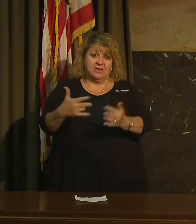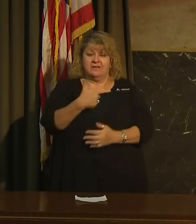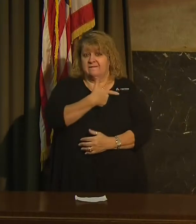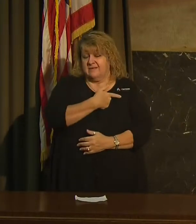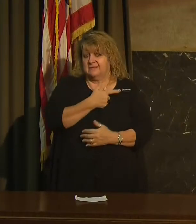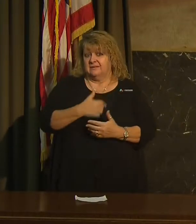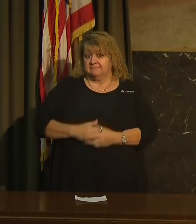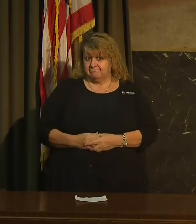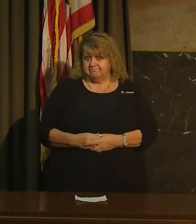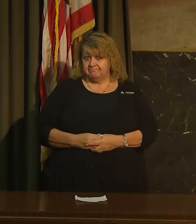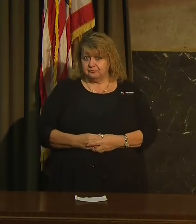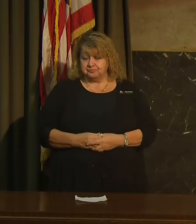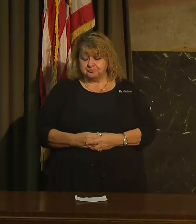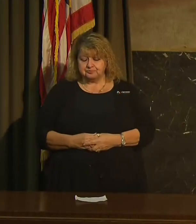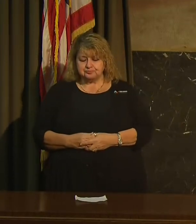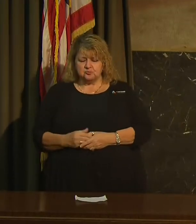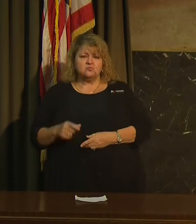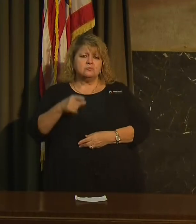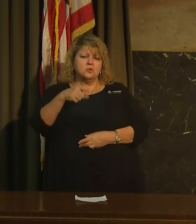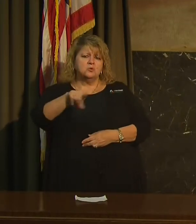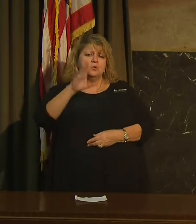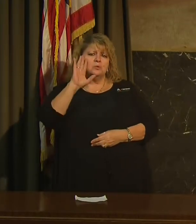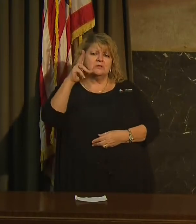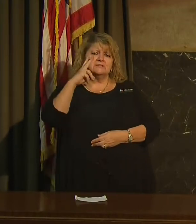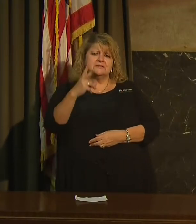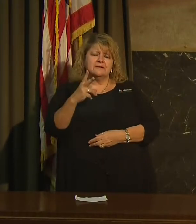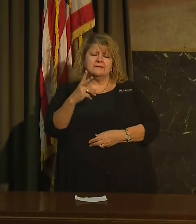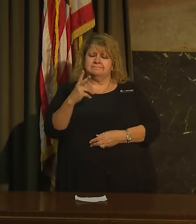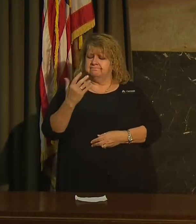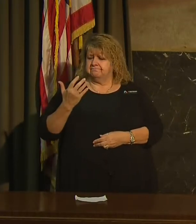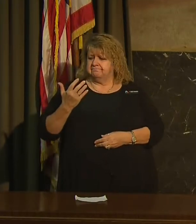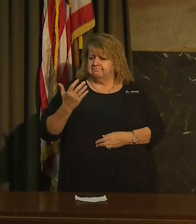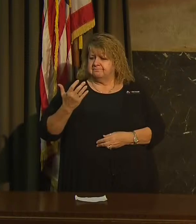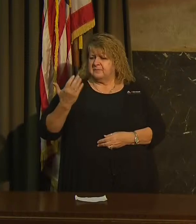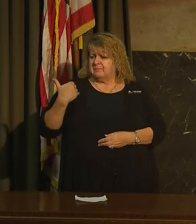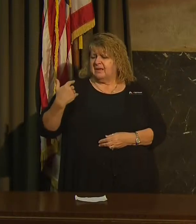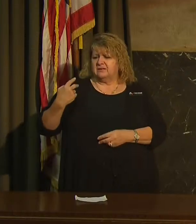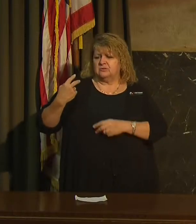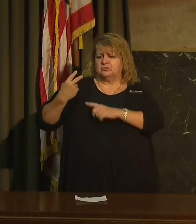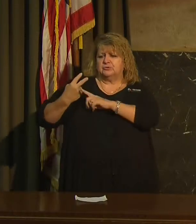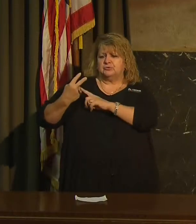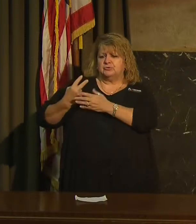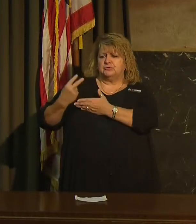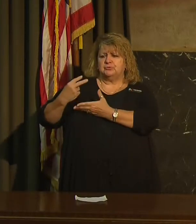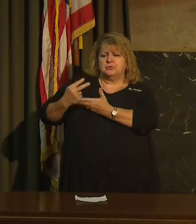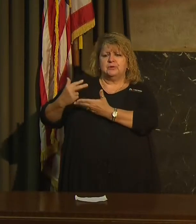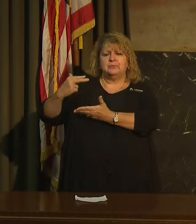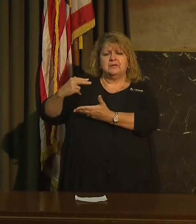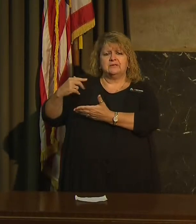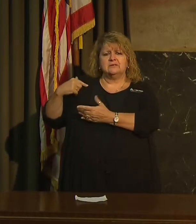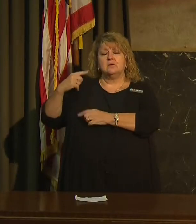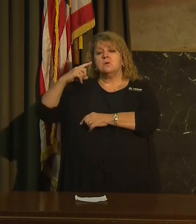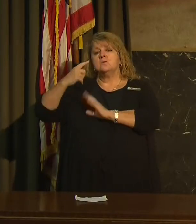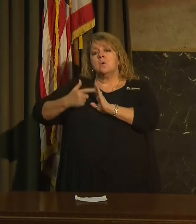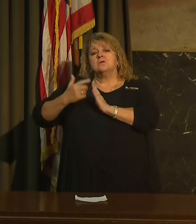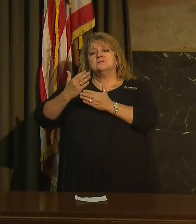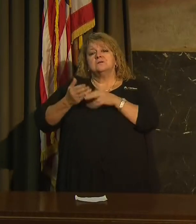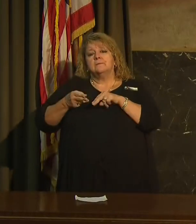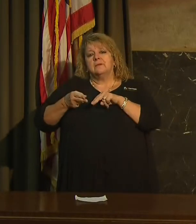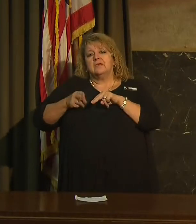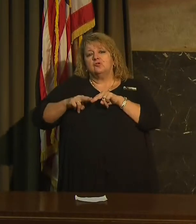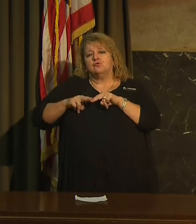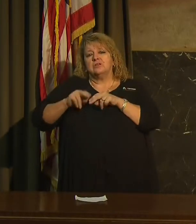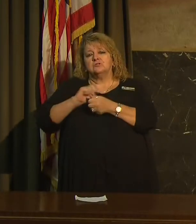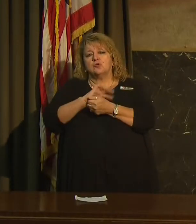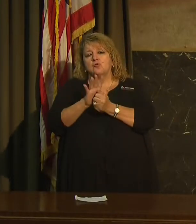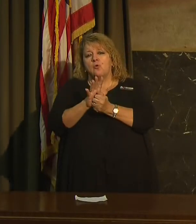And I think you're going to see that there are, over the last couple of weeks, from some small increases in the incidence